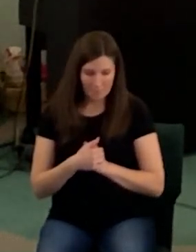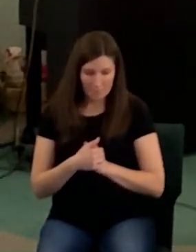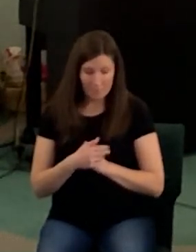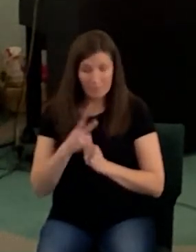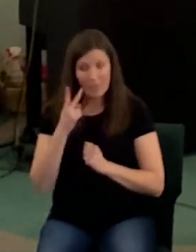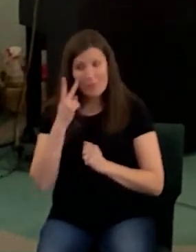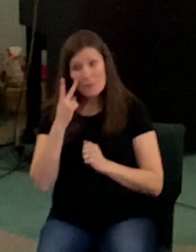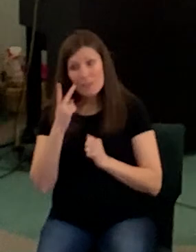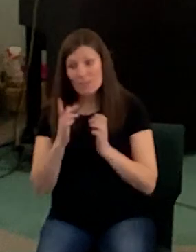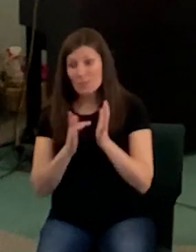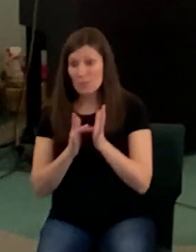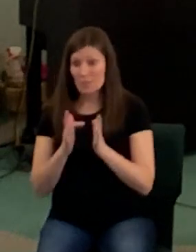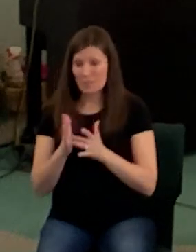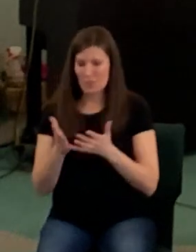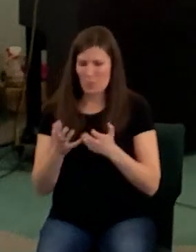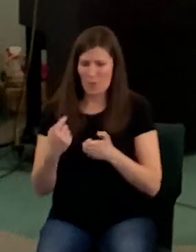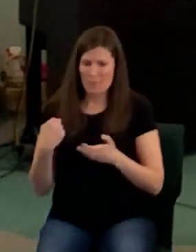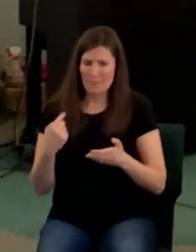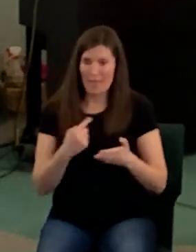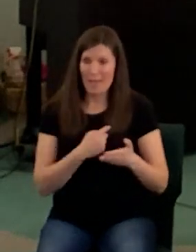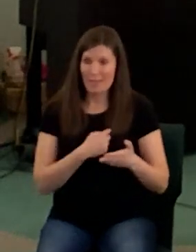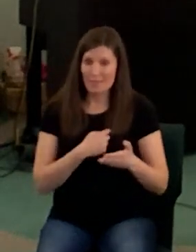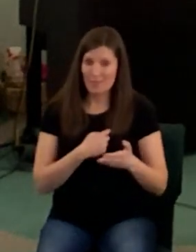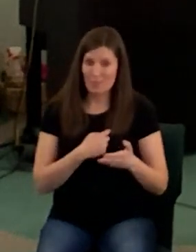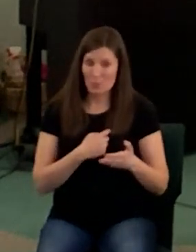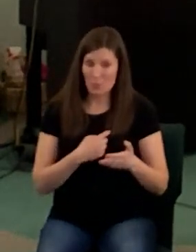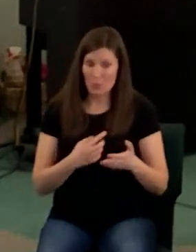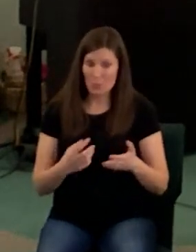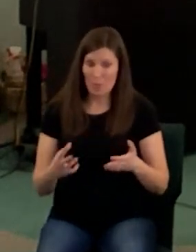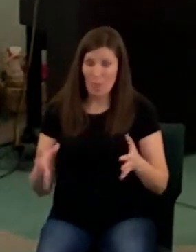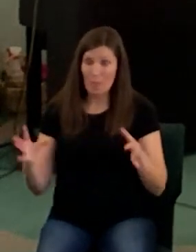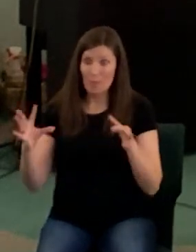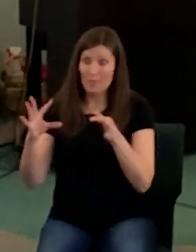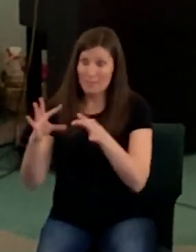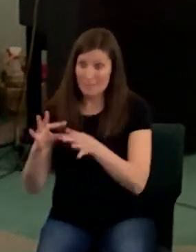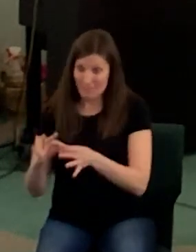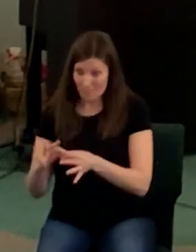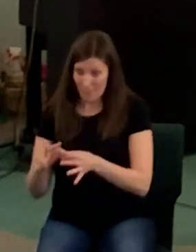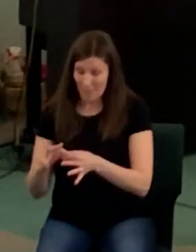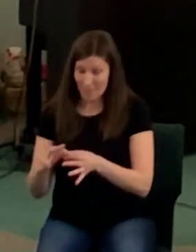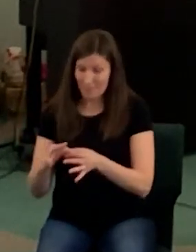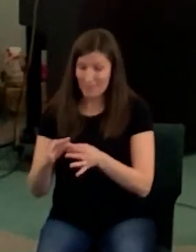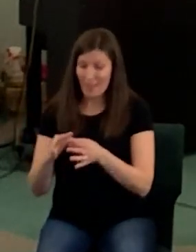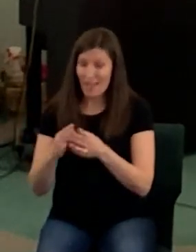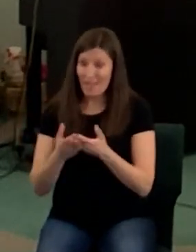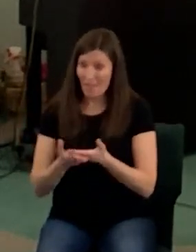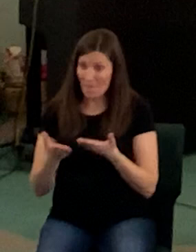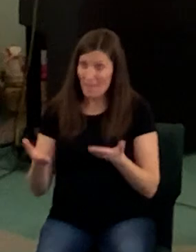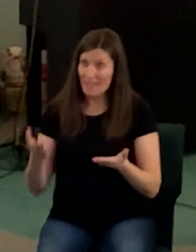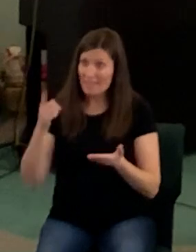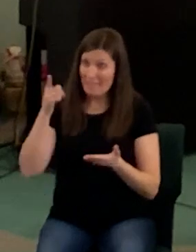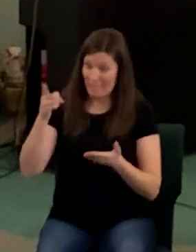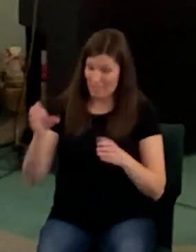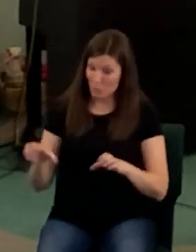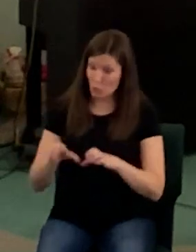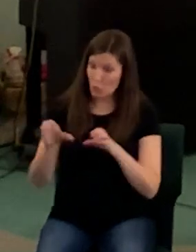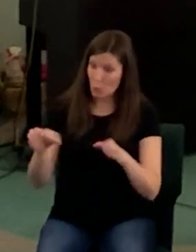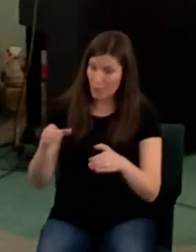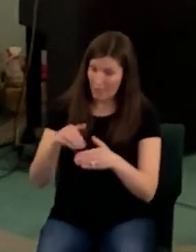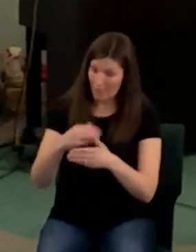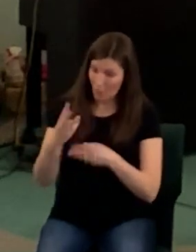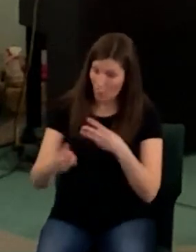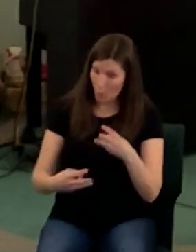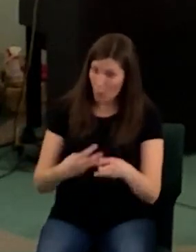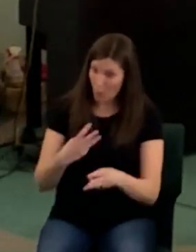See, Jesus wants us to contribute to the things he has going on in the world. He wants us to add to the